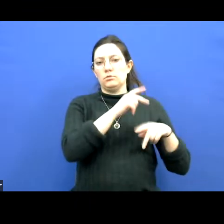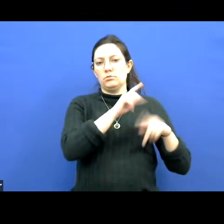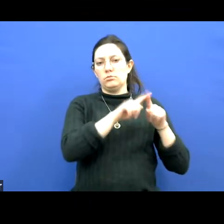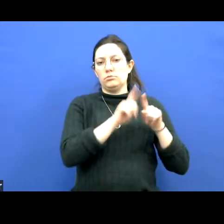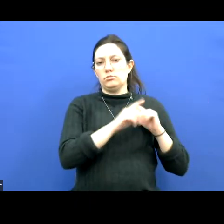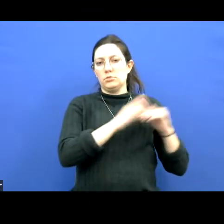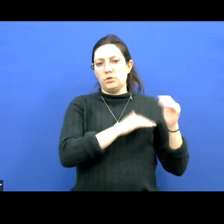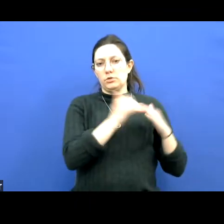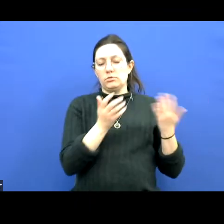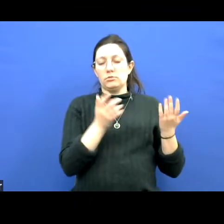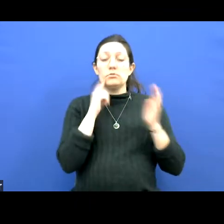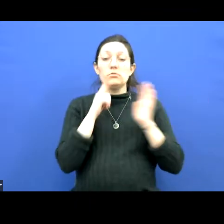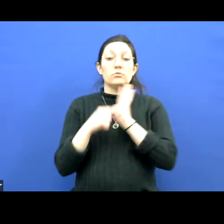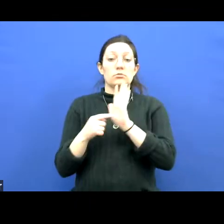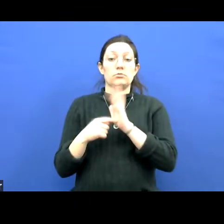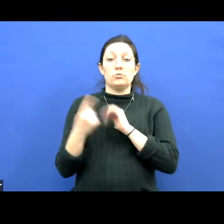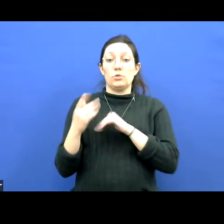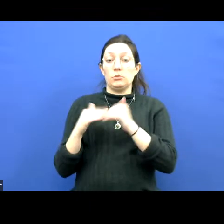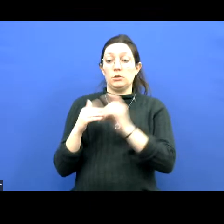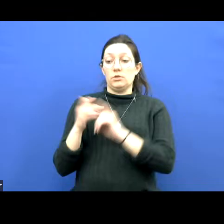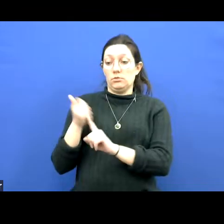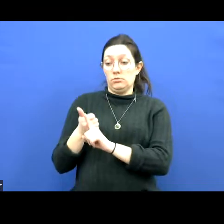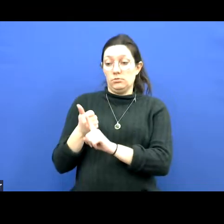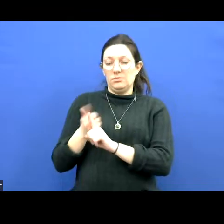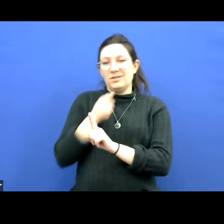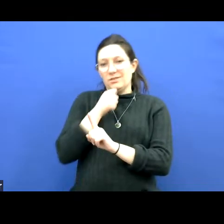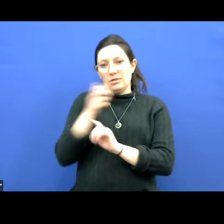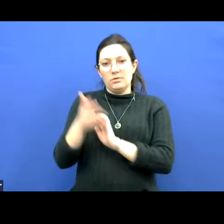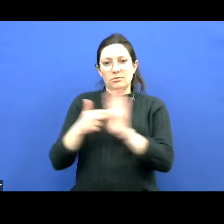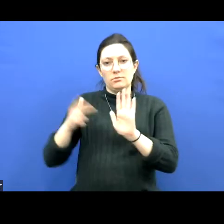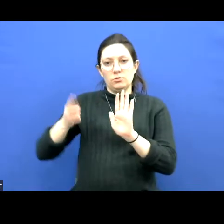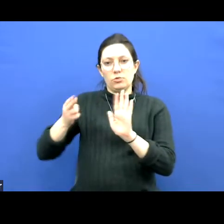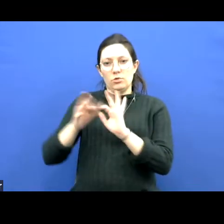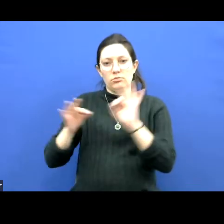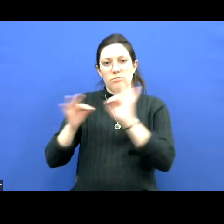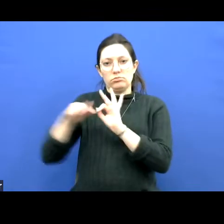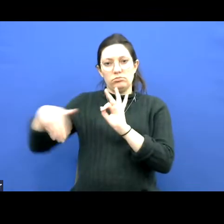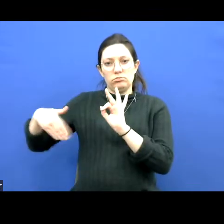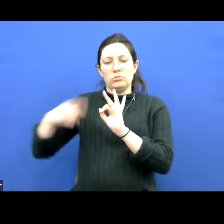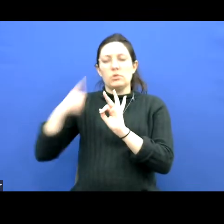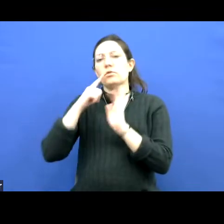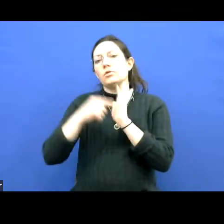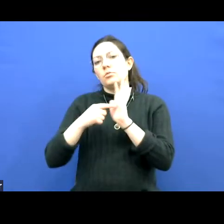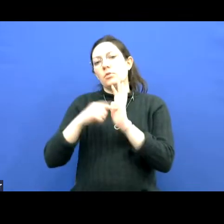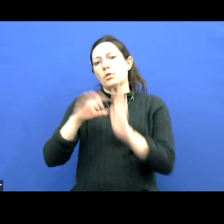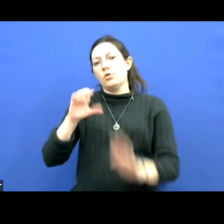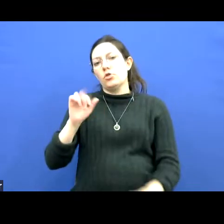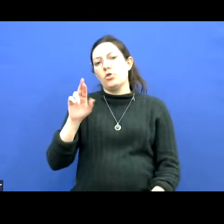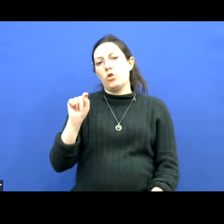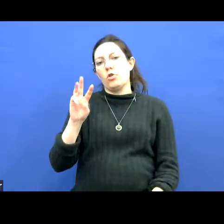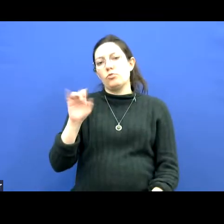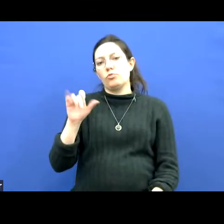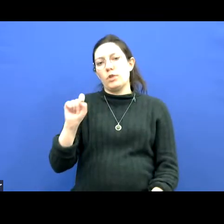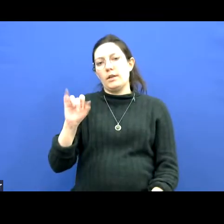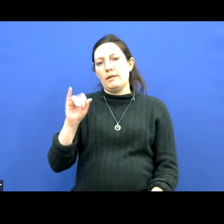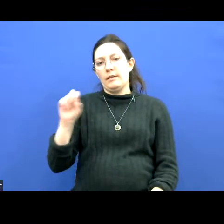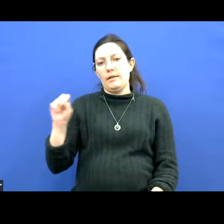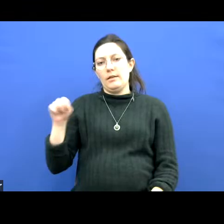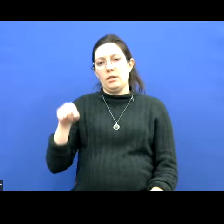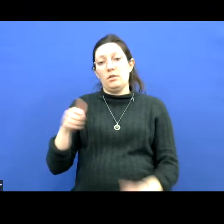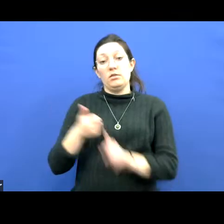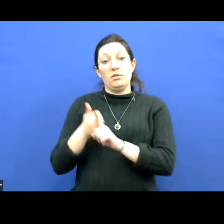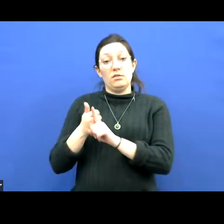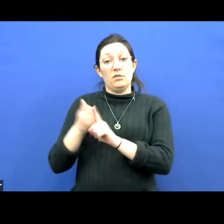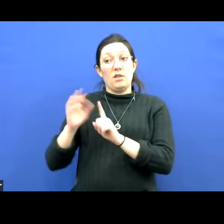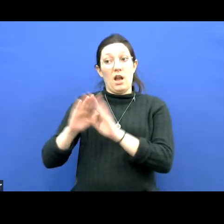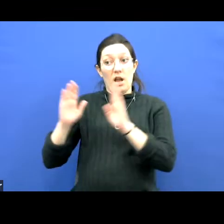that is not currently designated historic, and I'll use the Cartwright Inn, for example, the